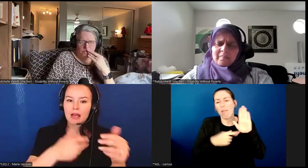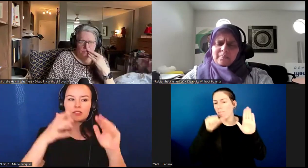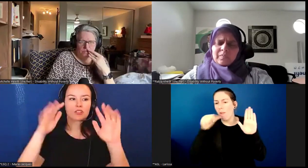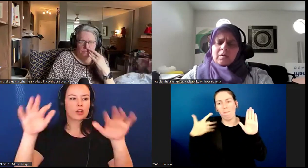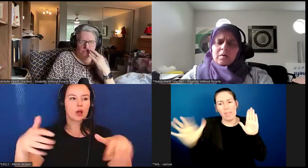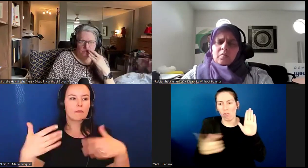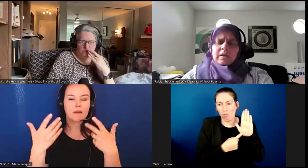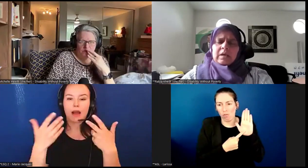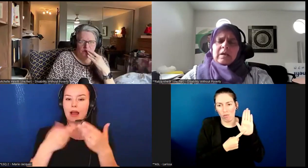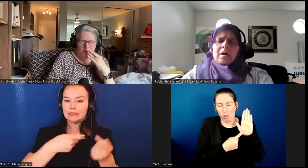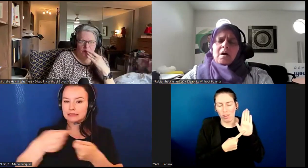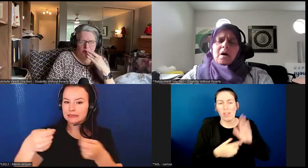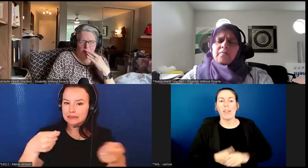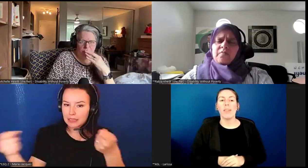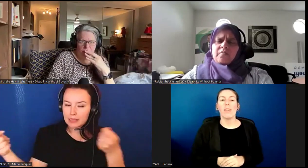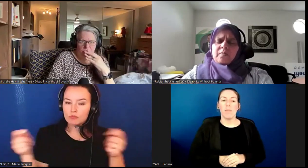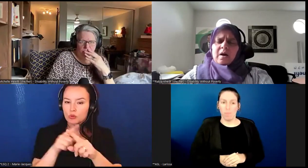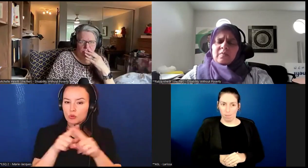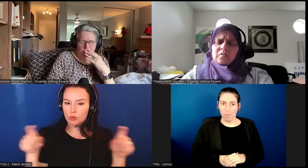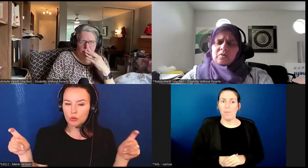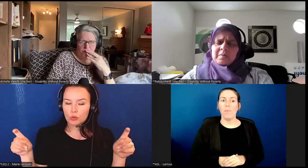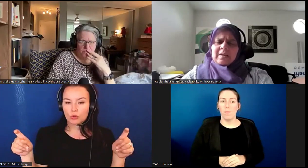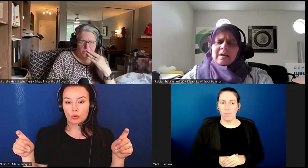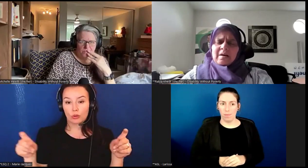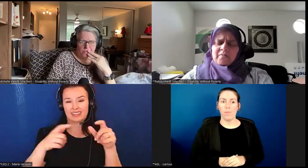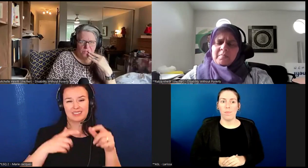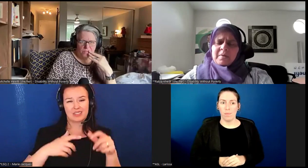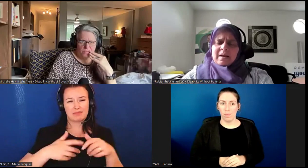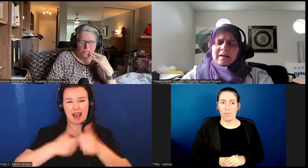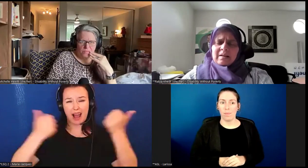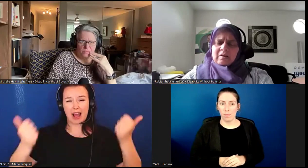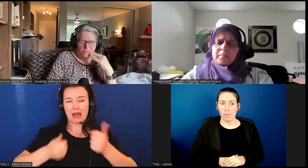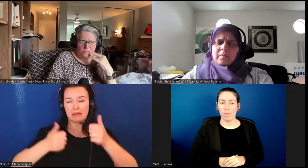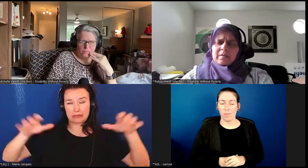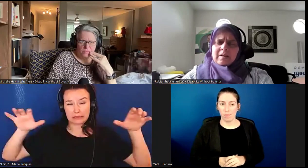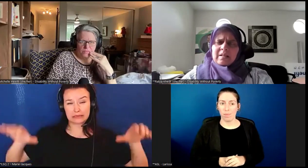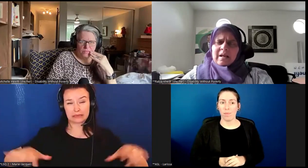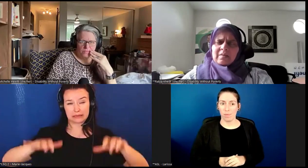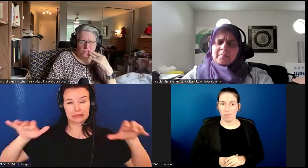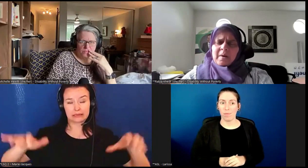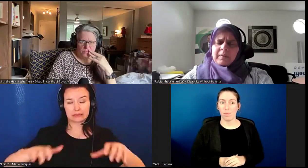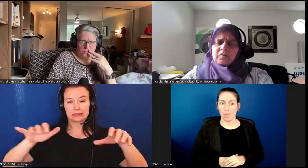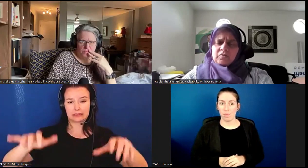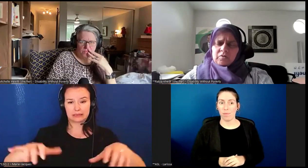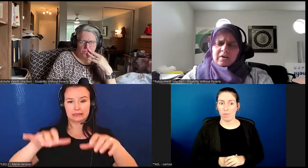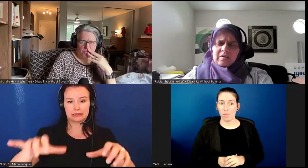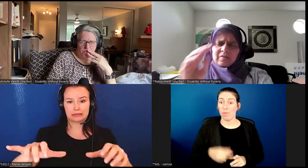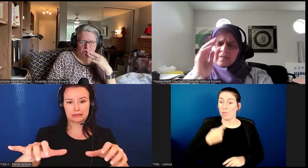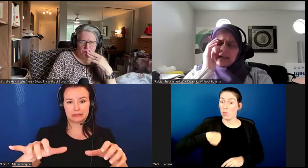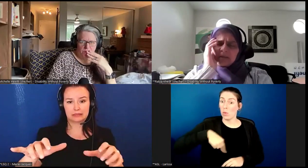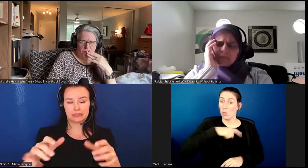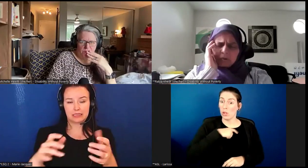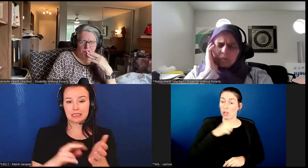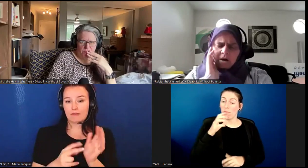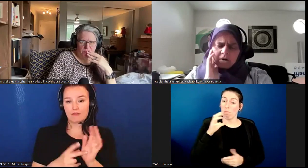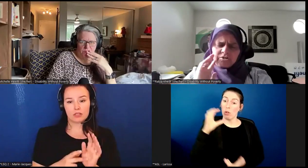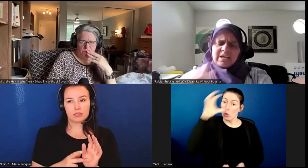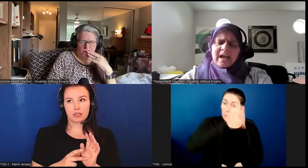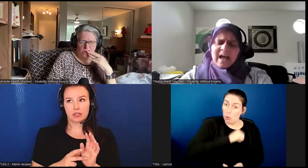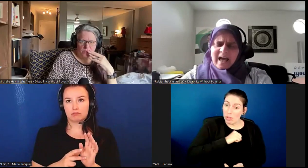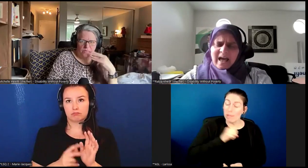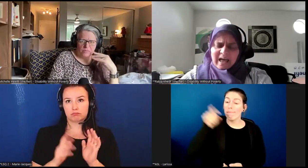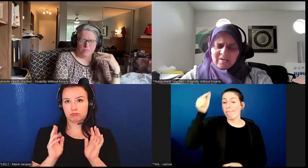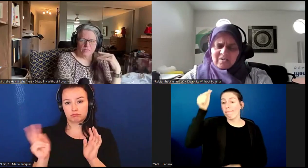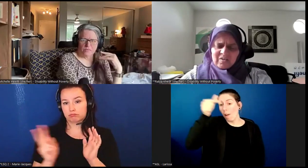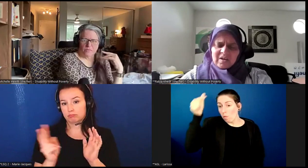that. We are assuming that government, that public service, that the